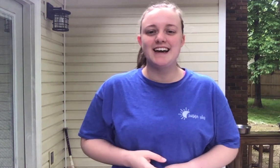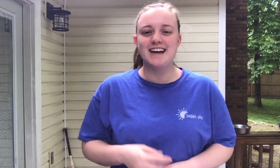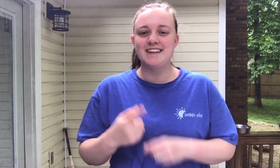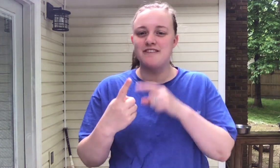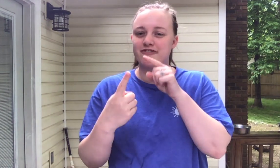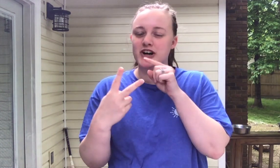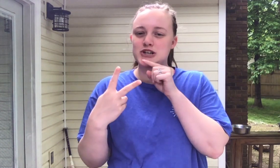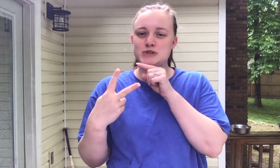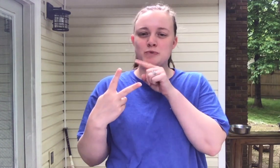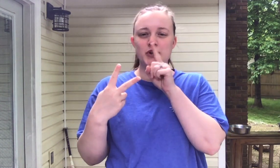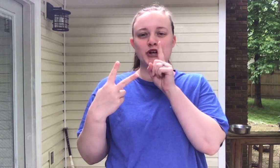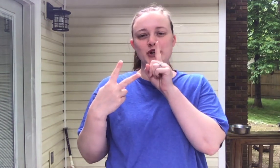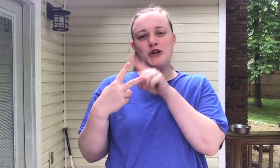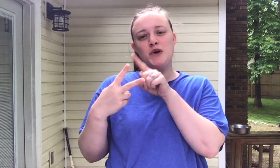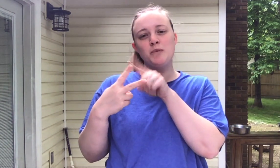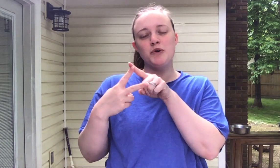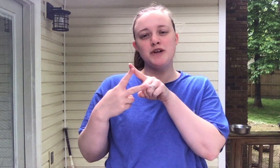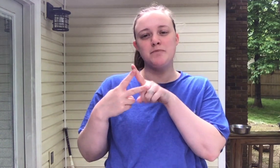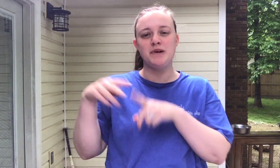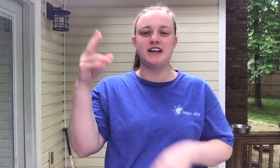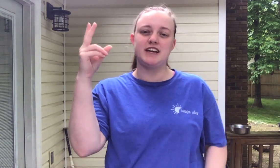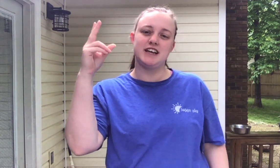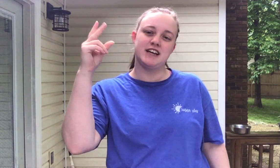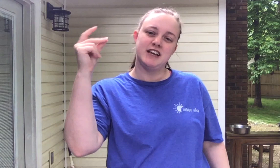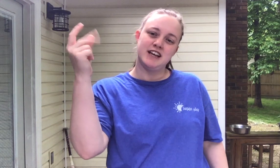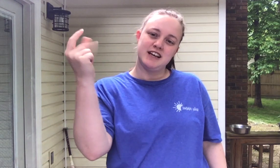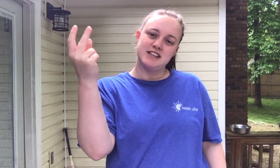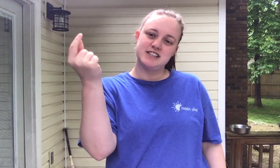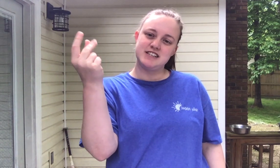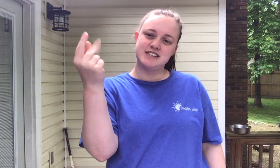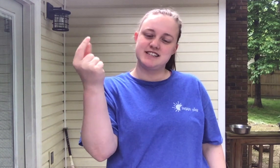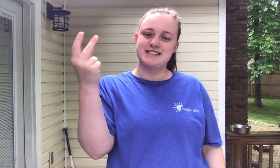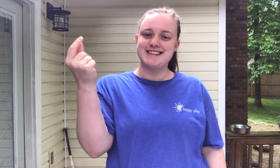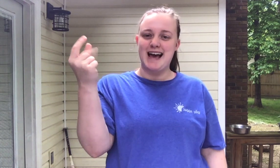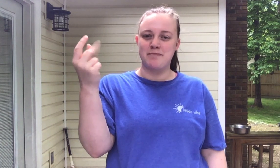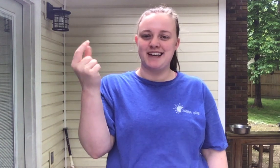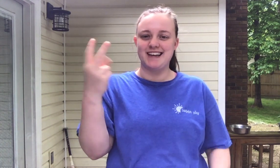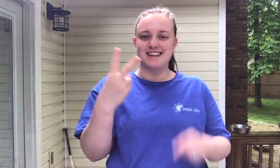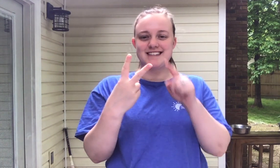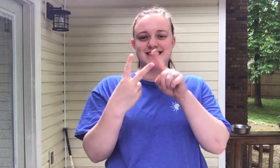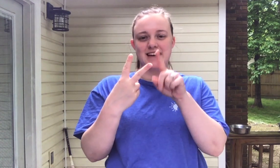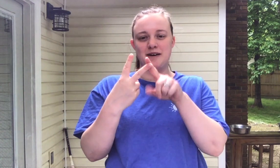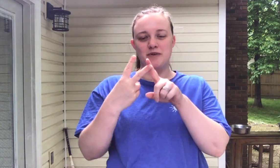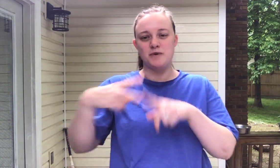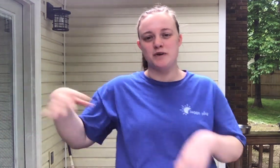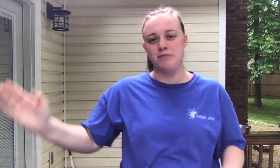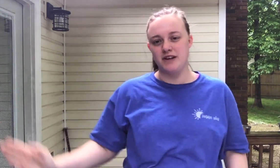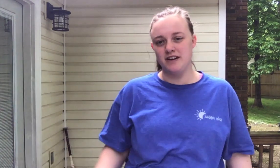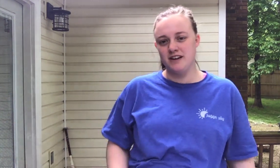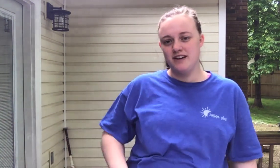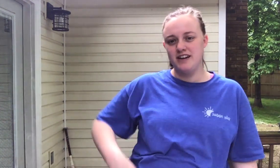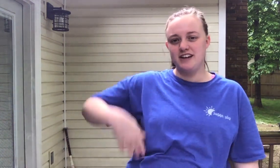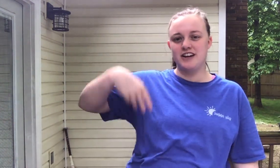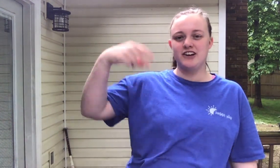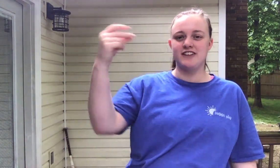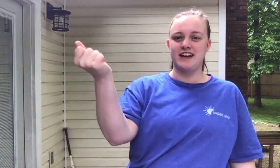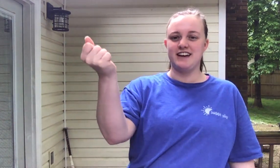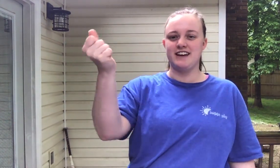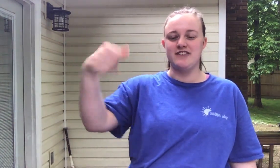and the first one would be just a snapping. The second one would be hitting your leg and then